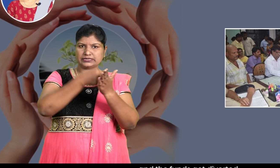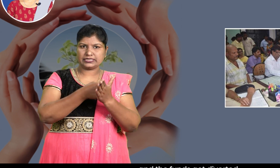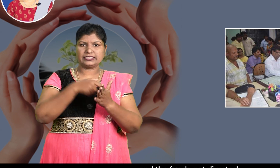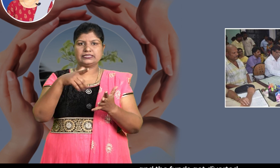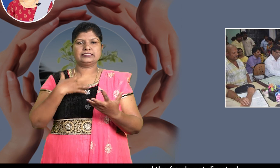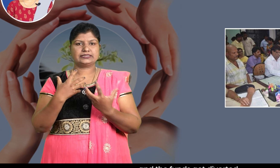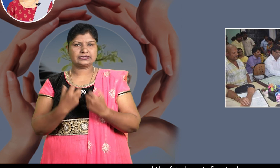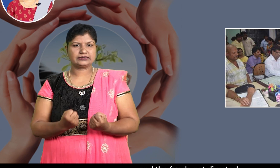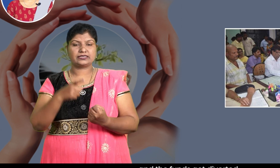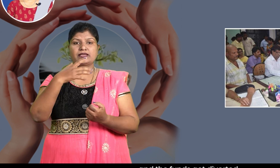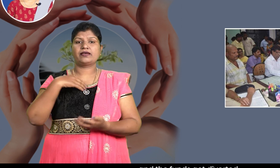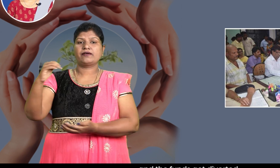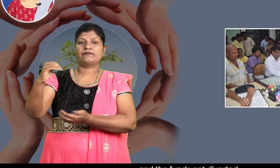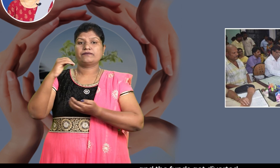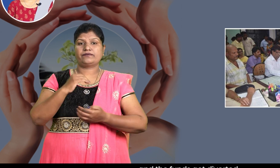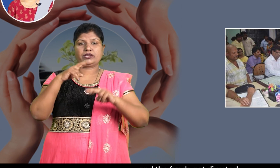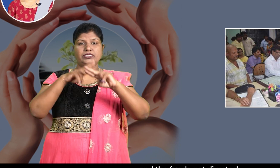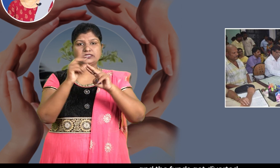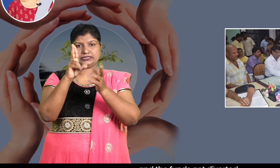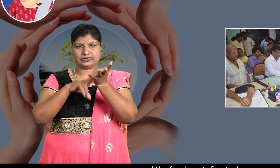and the funds get diverted.